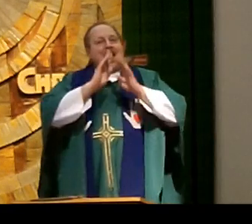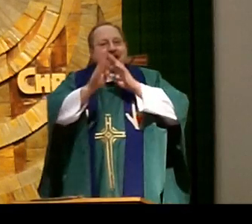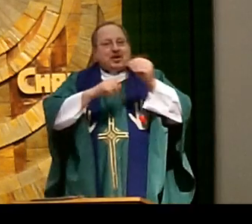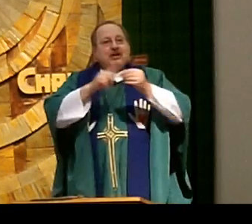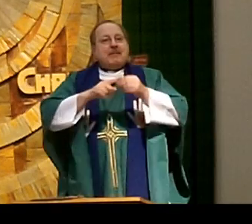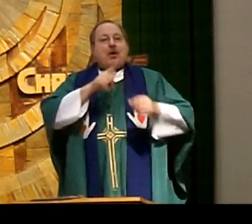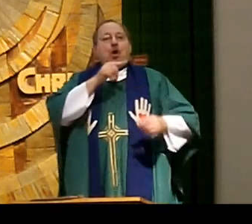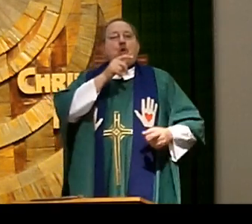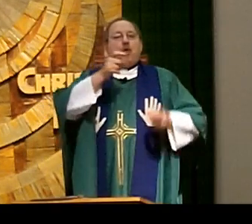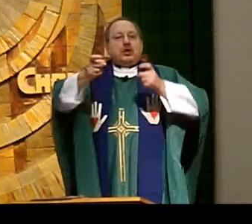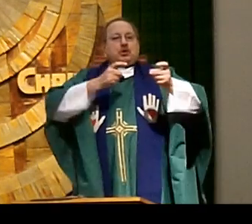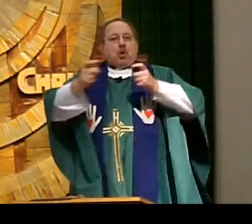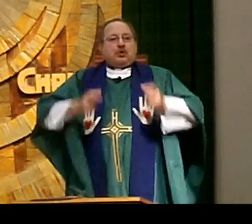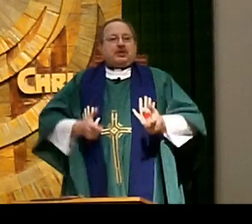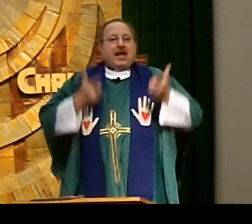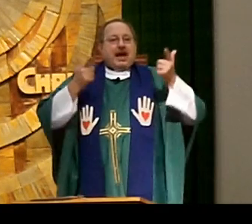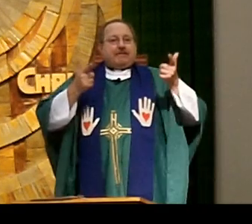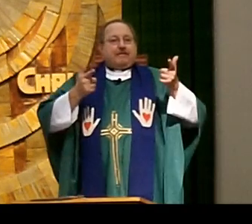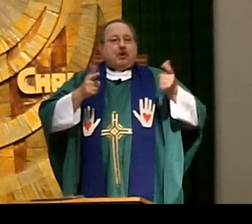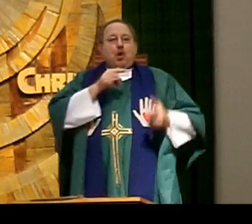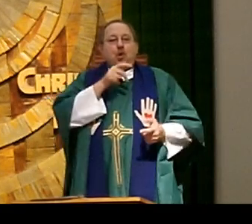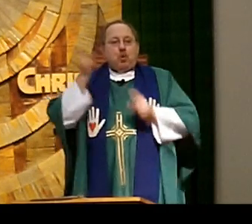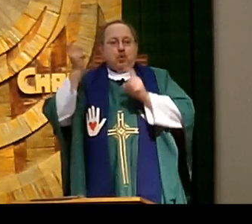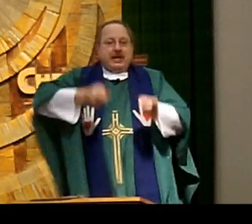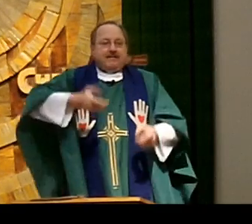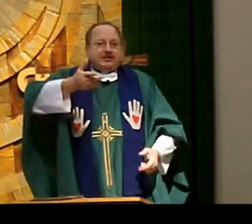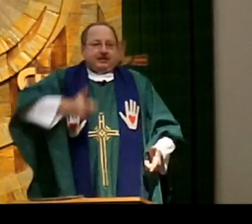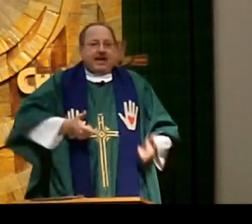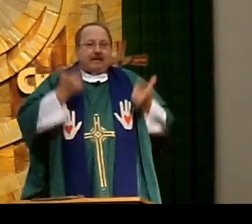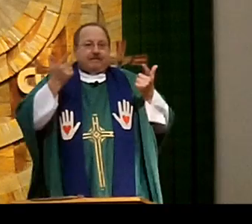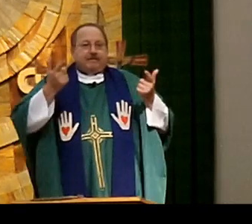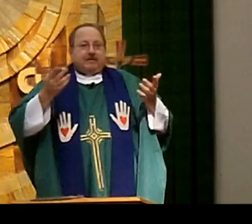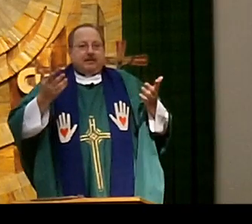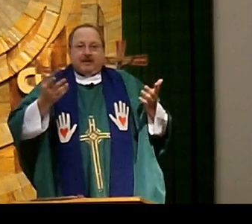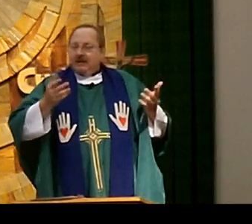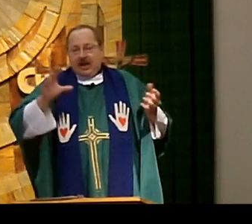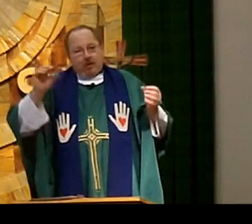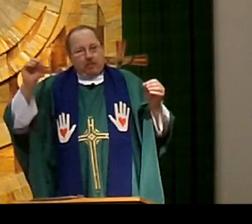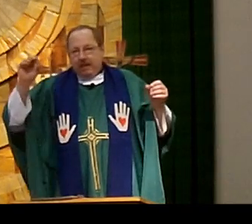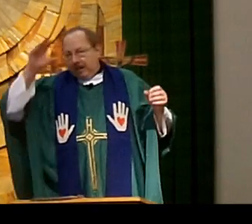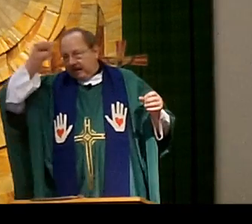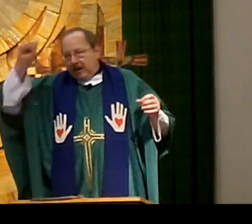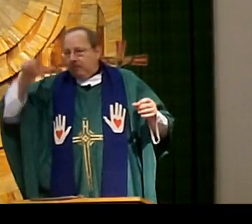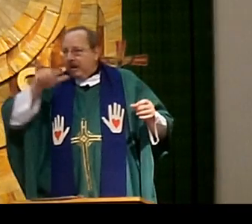We talked about who controls life. Who gives life? Not Obama.